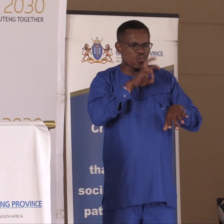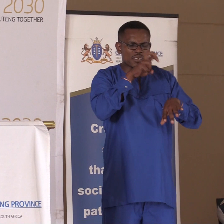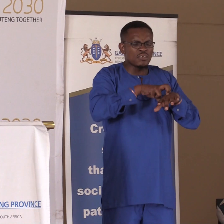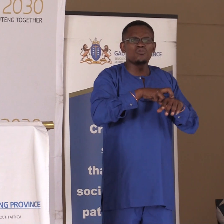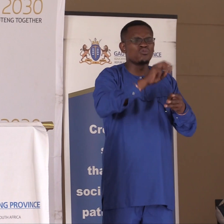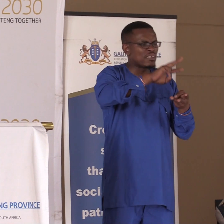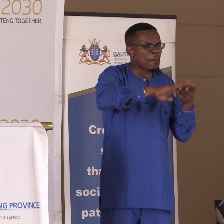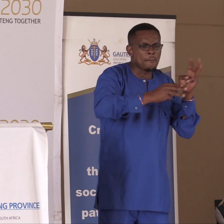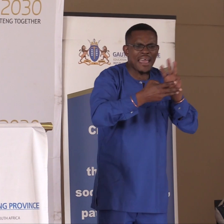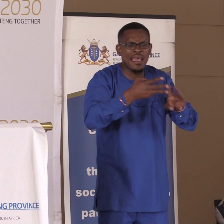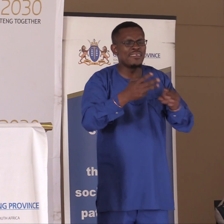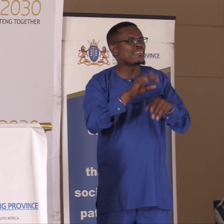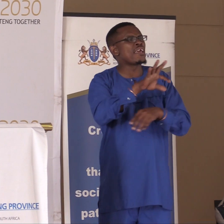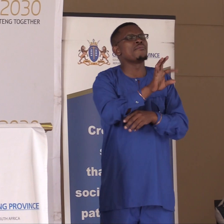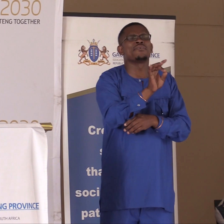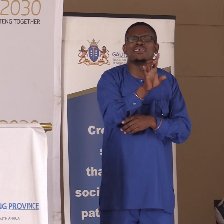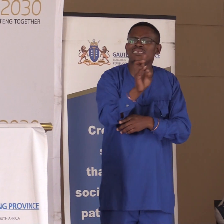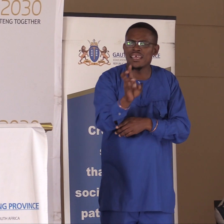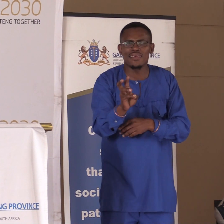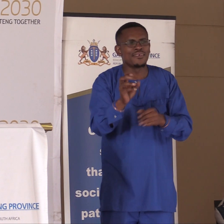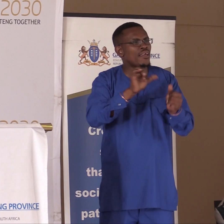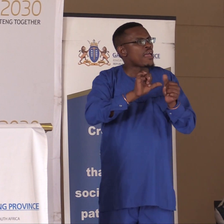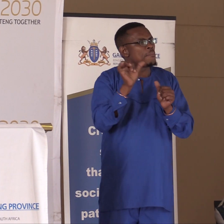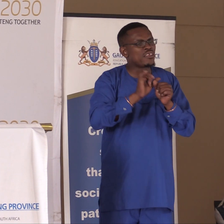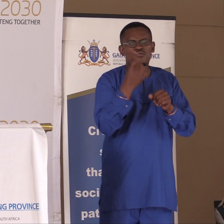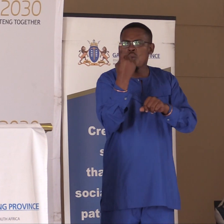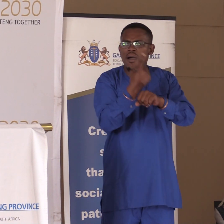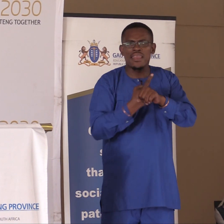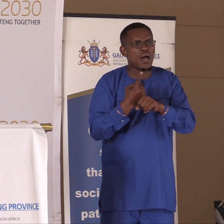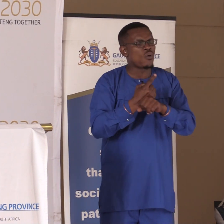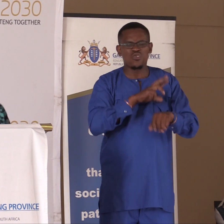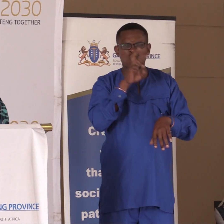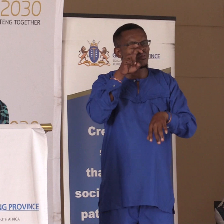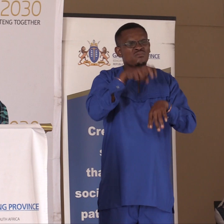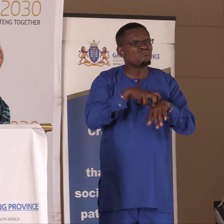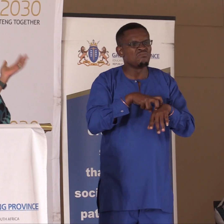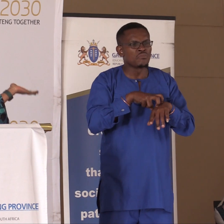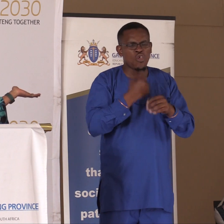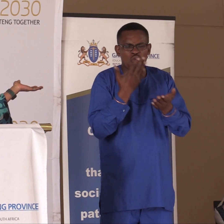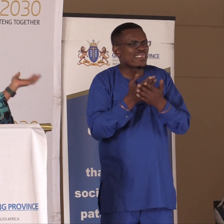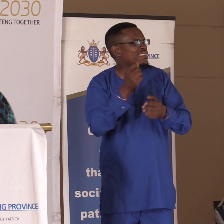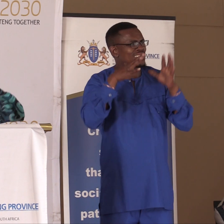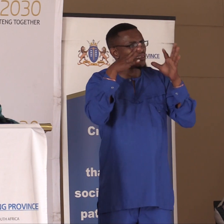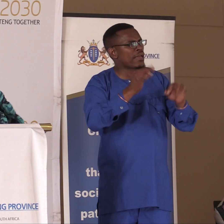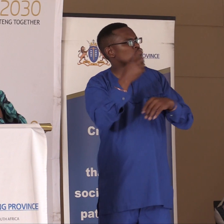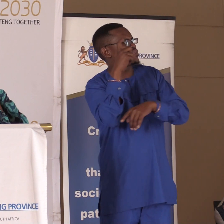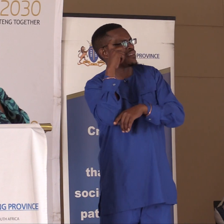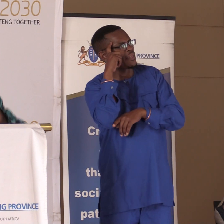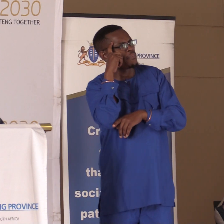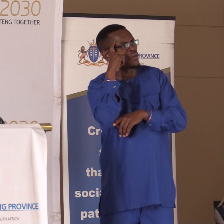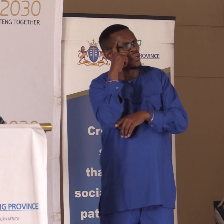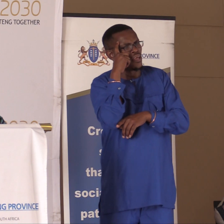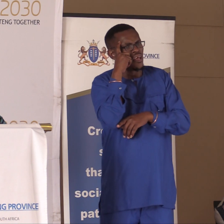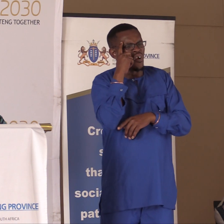your maths every day, at least for an hour. You don't. You can easily sleep. You can easily say, I'm